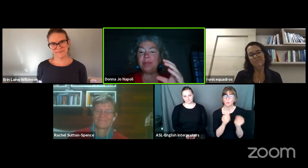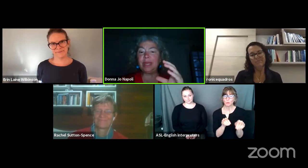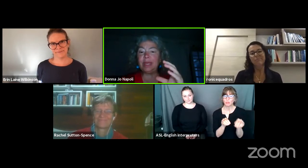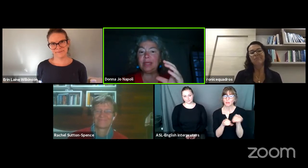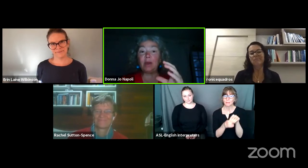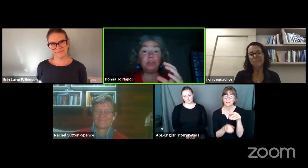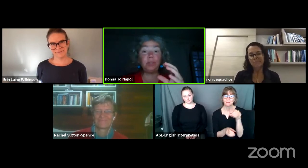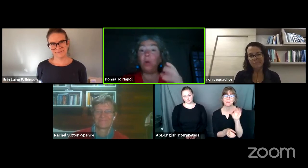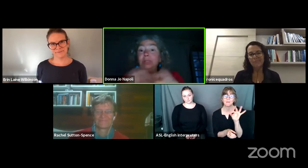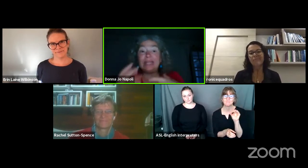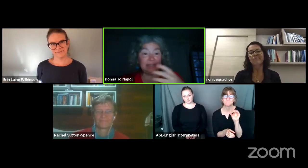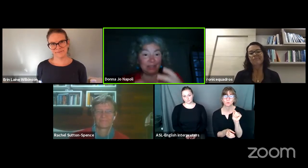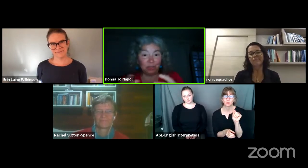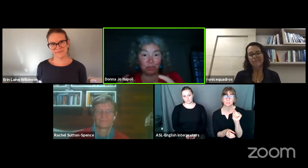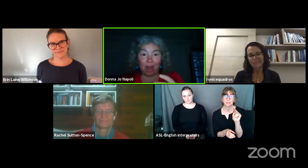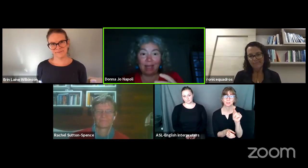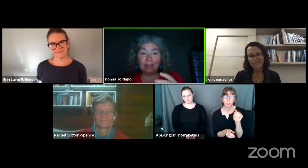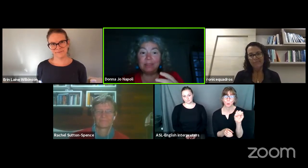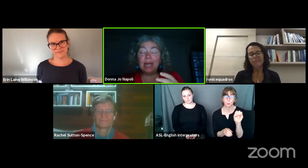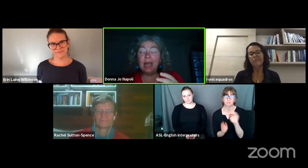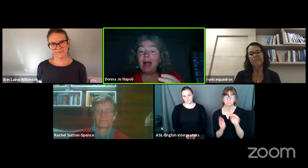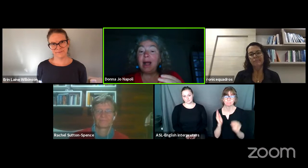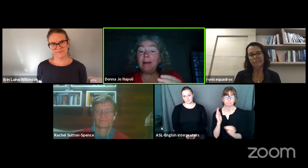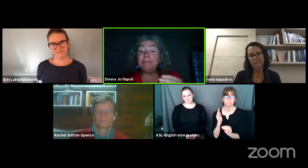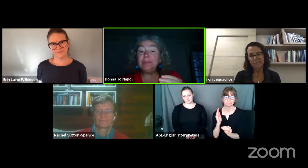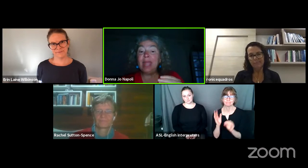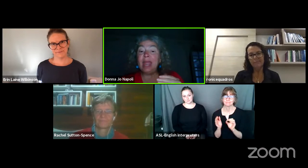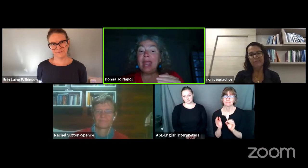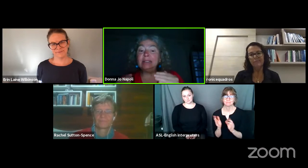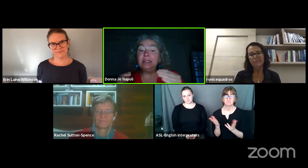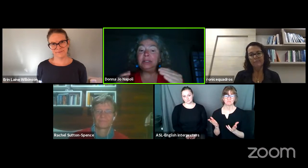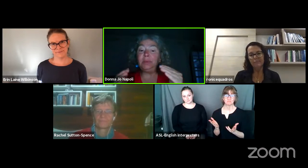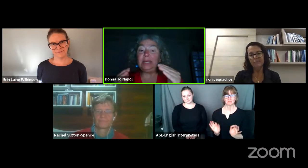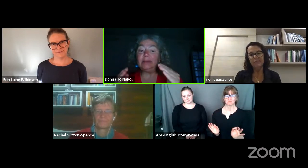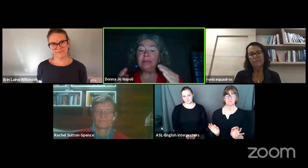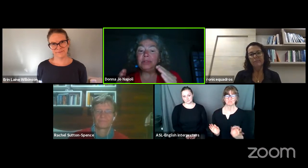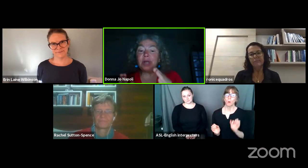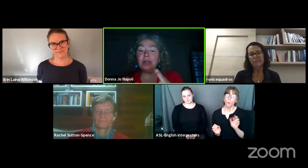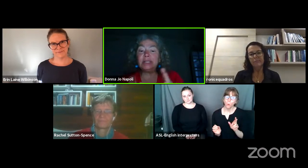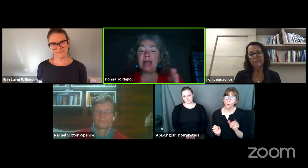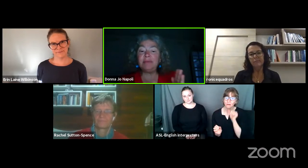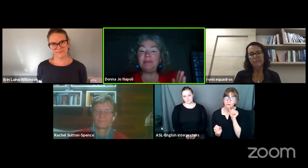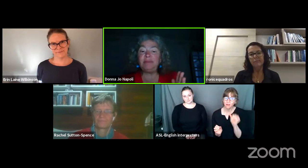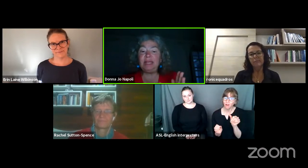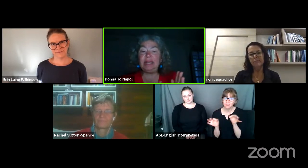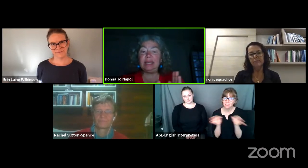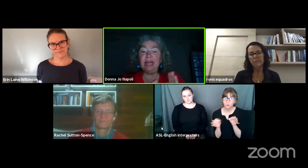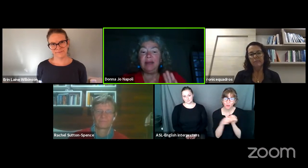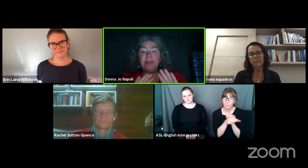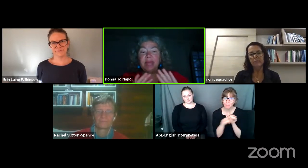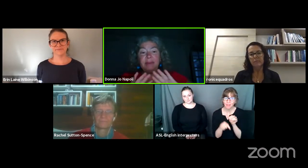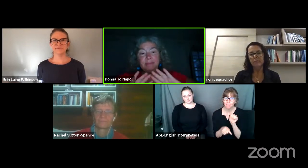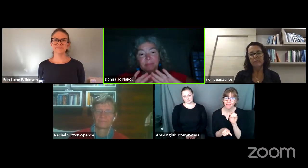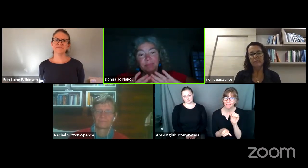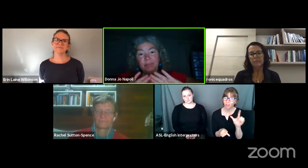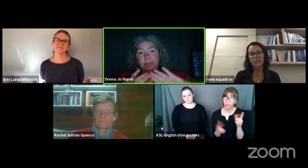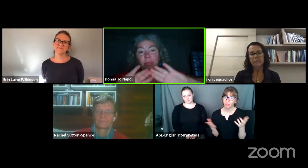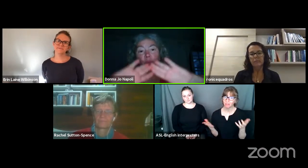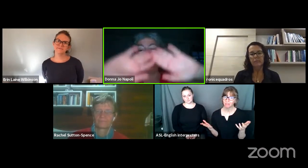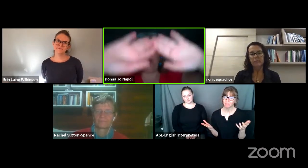or they don't get described. And we can start to have the feeling